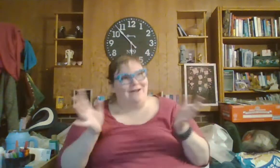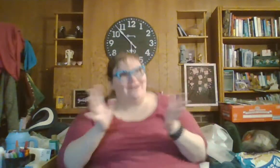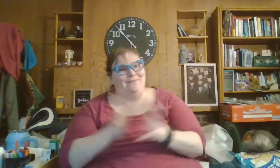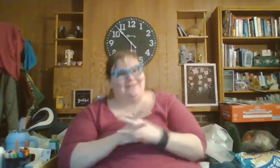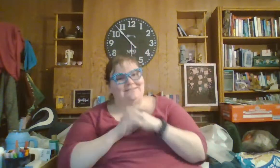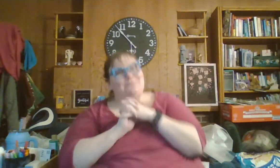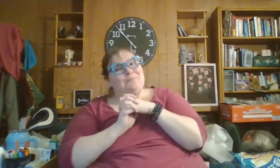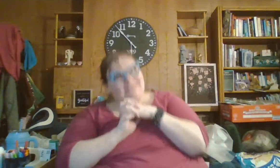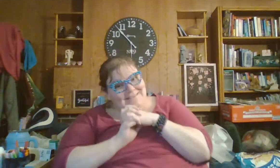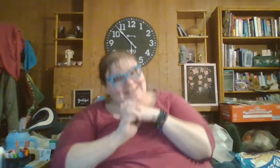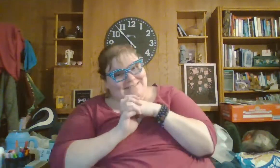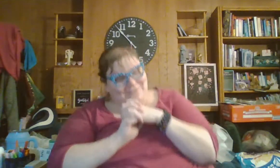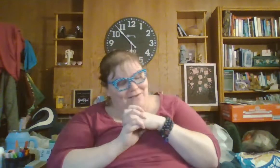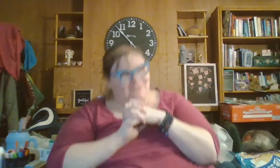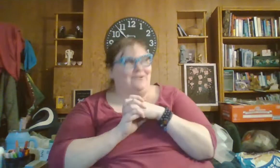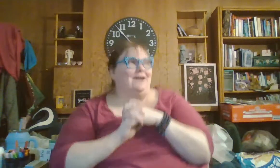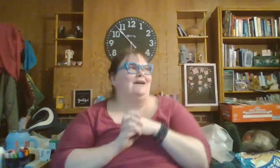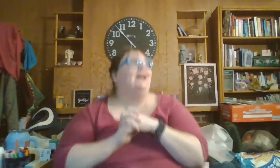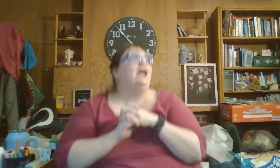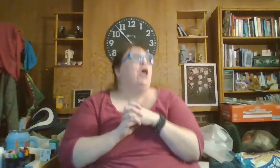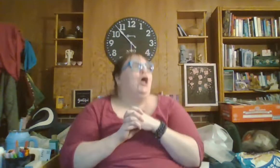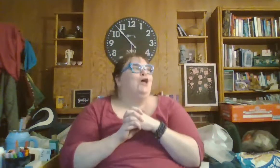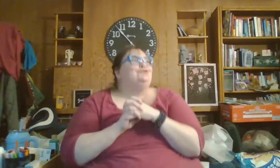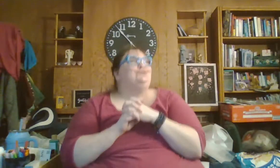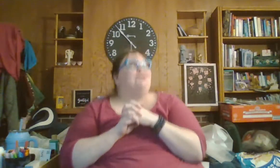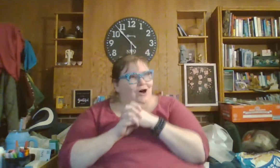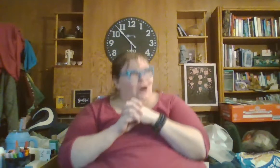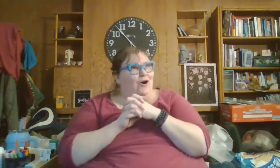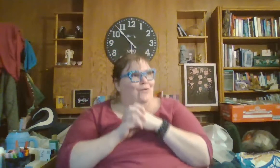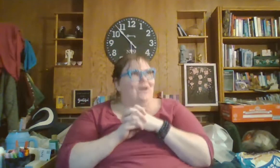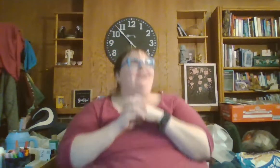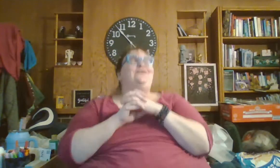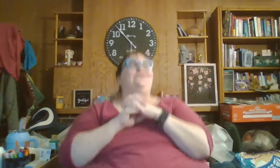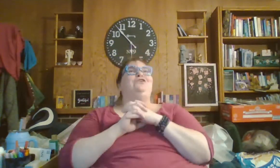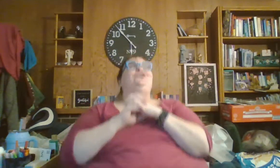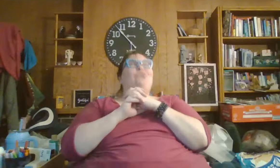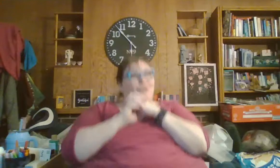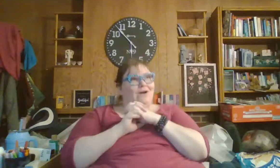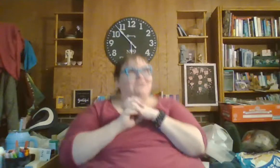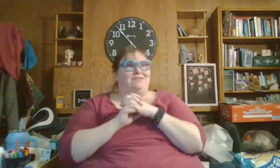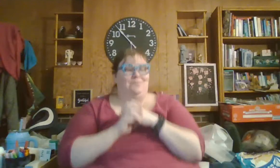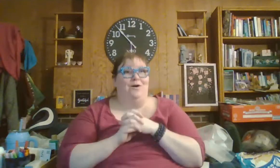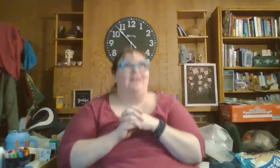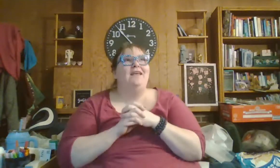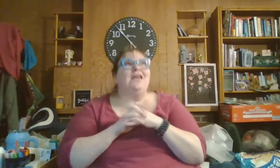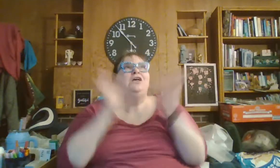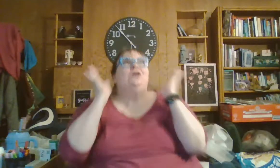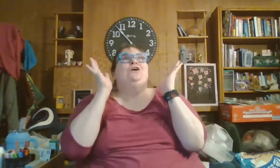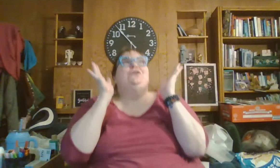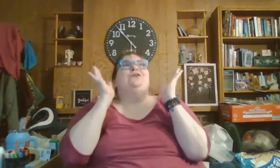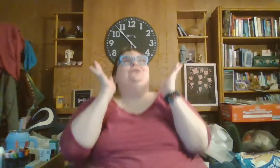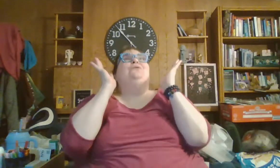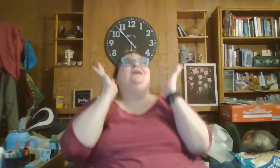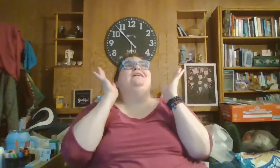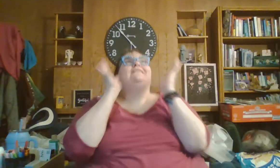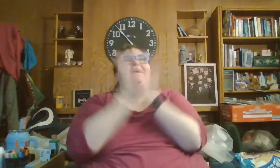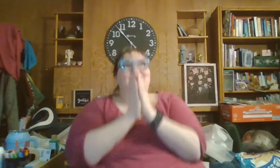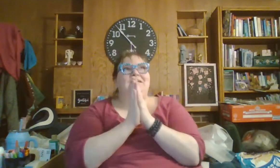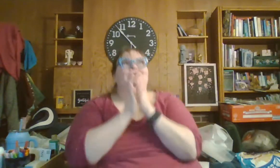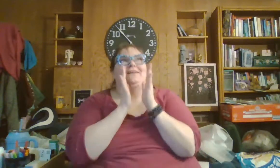February because her birthday's in February. So if you are someone who, like me, when I